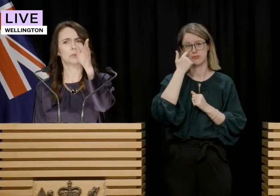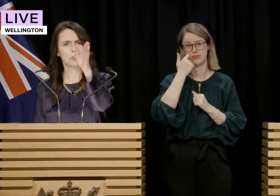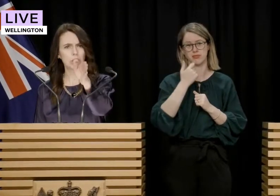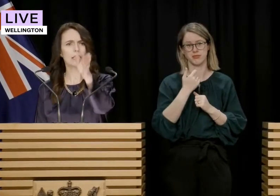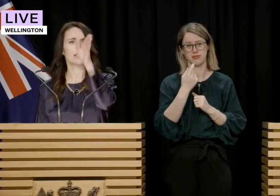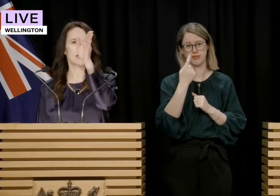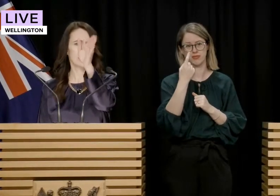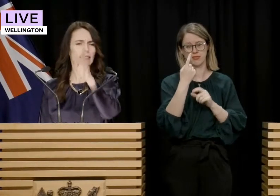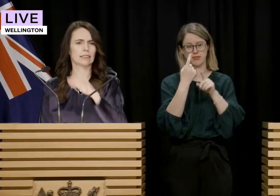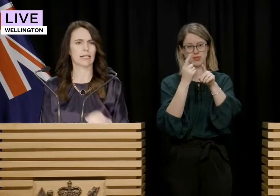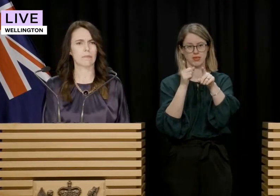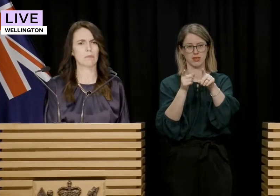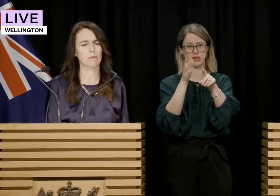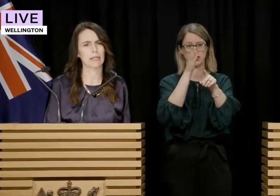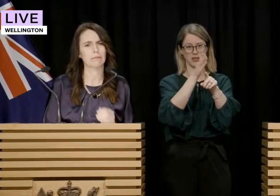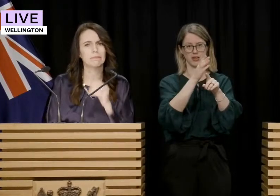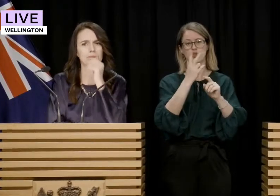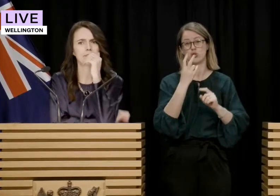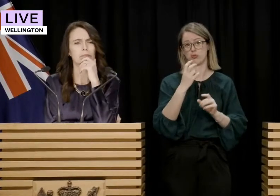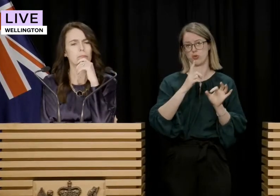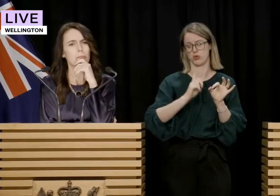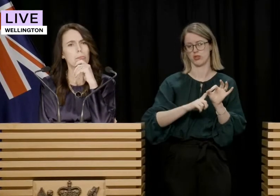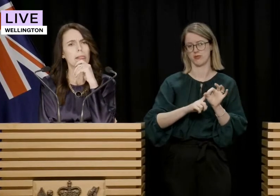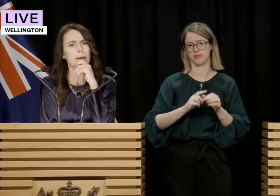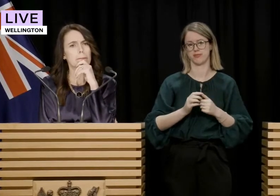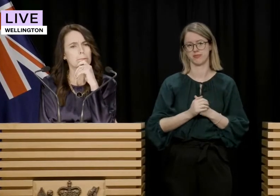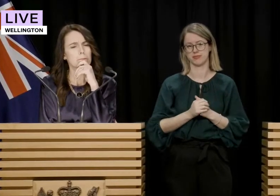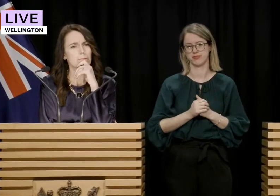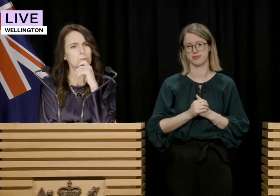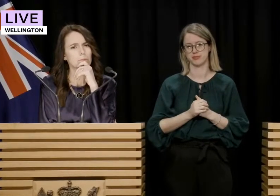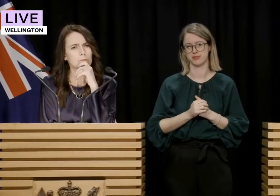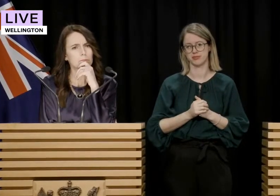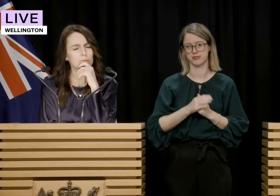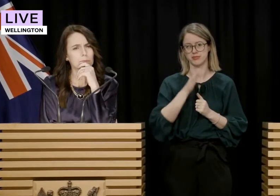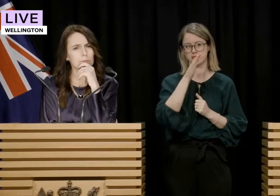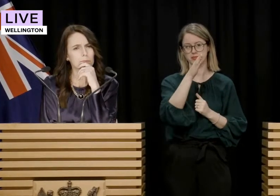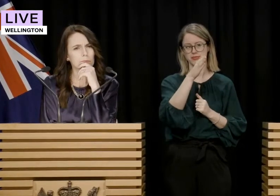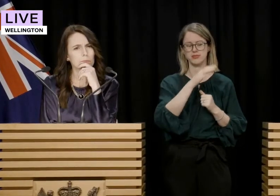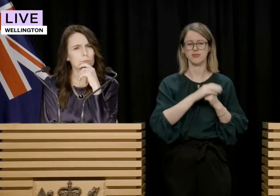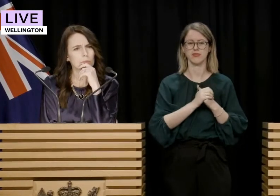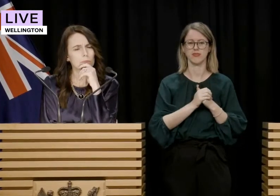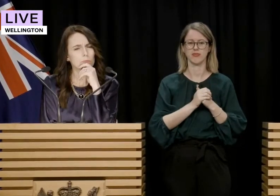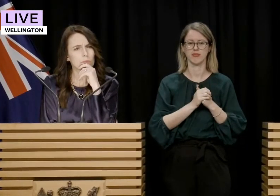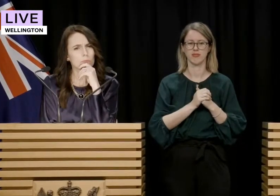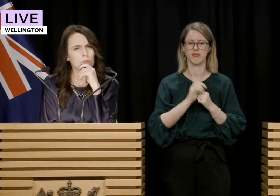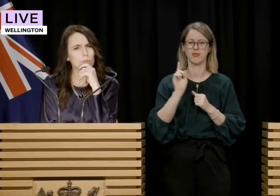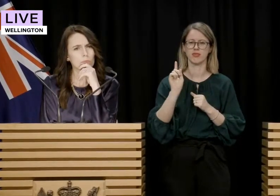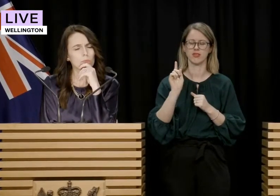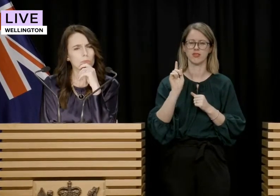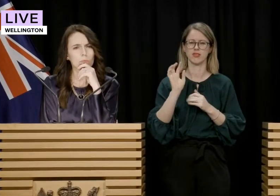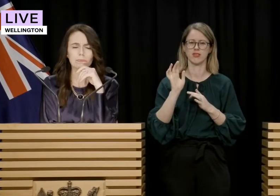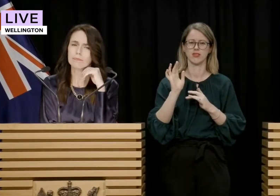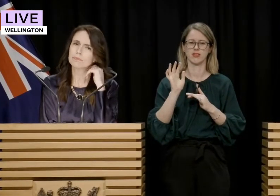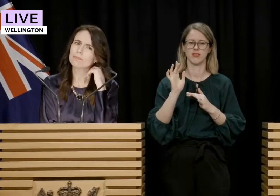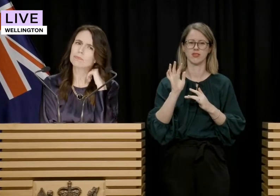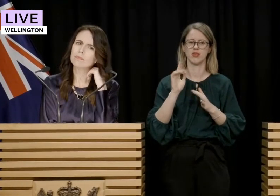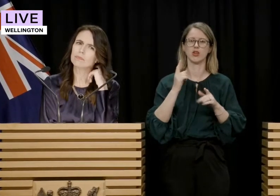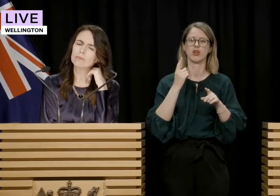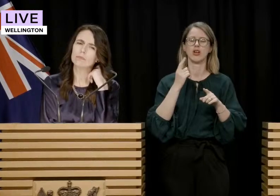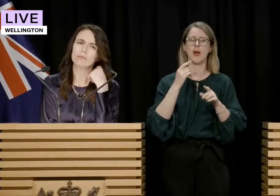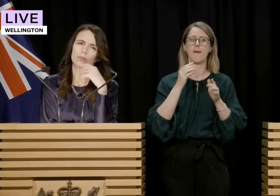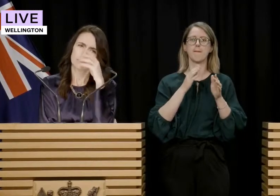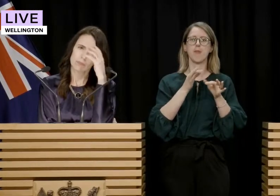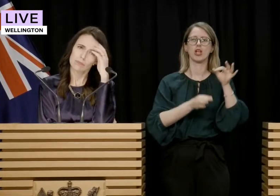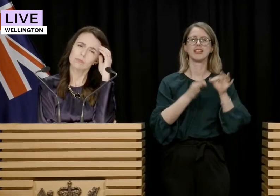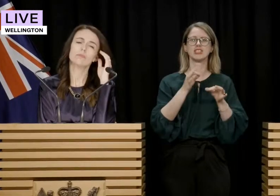then finish just with Jenna and then with Ben. He said, talking about the walkabouts, that